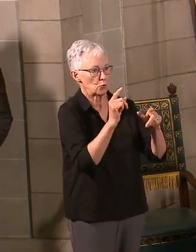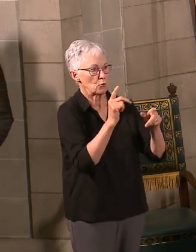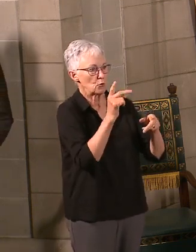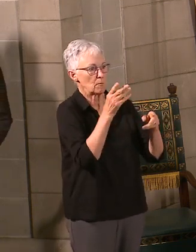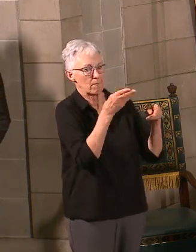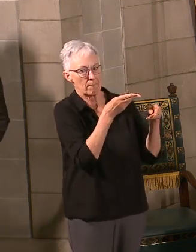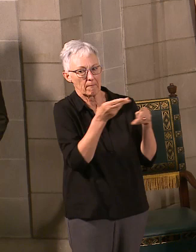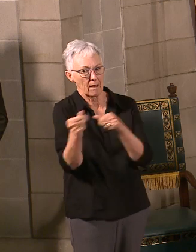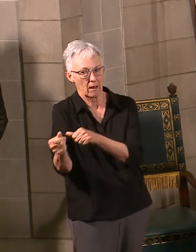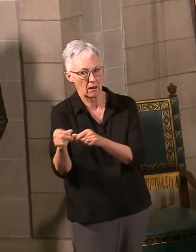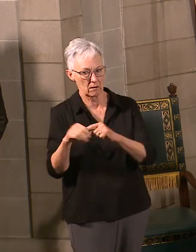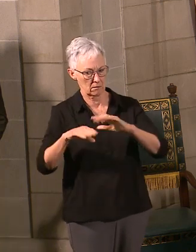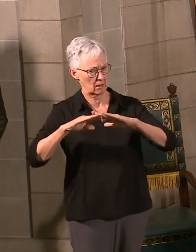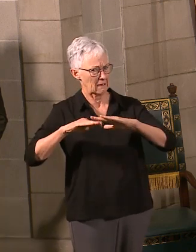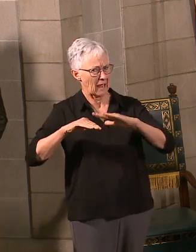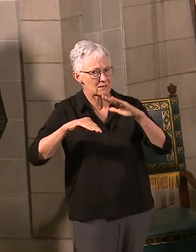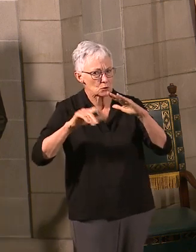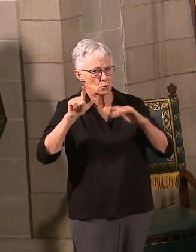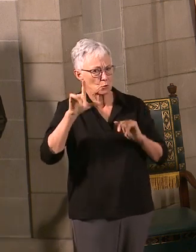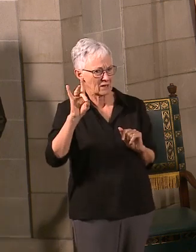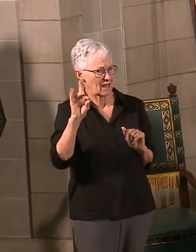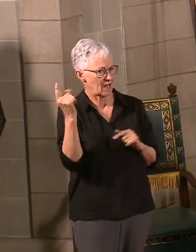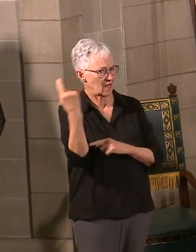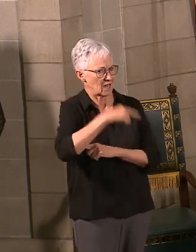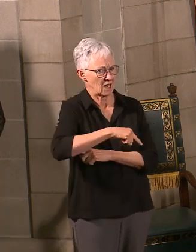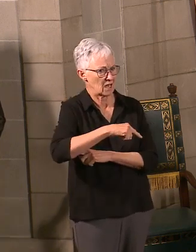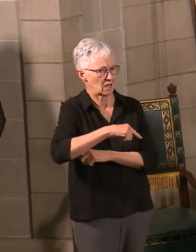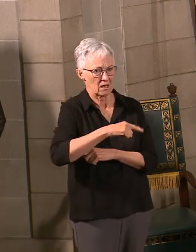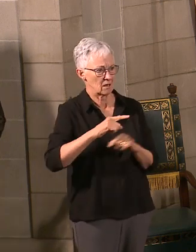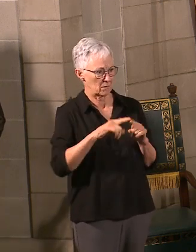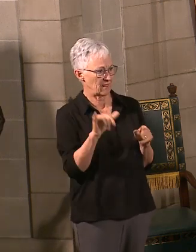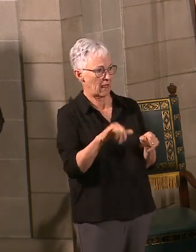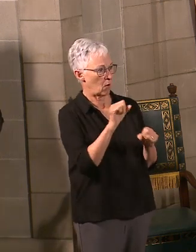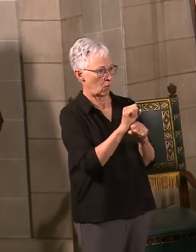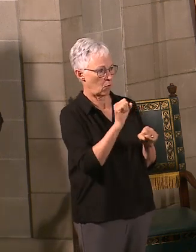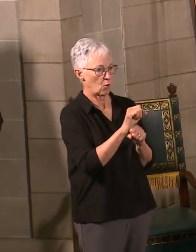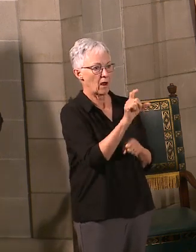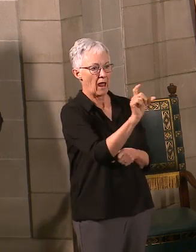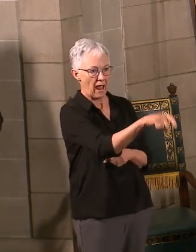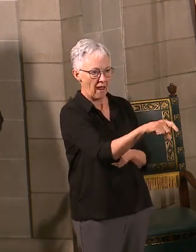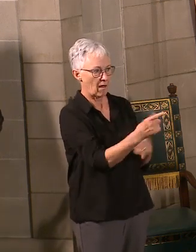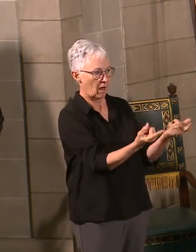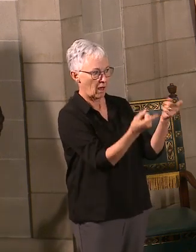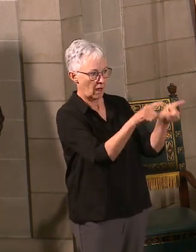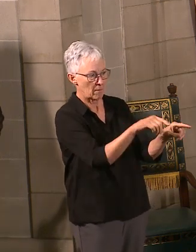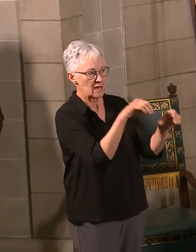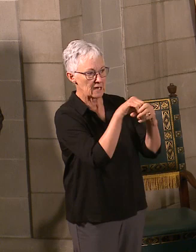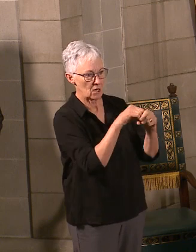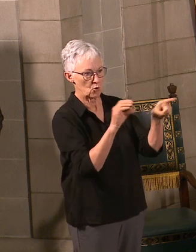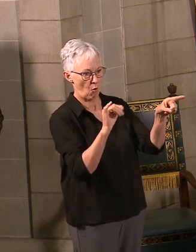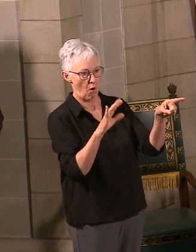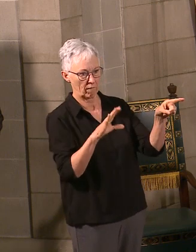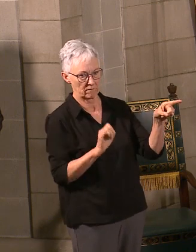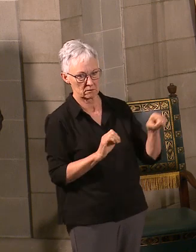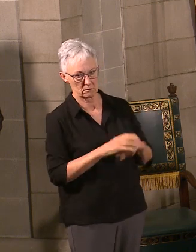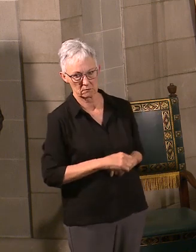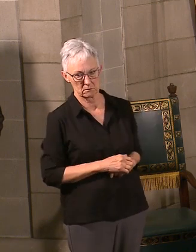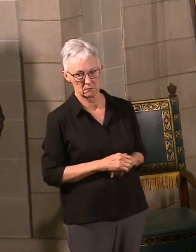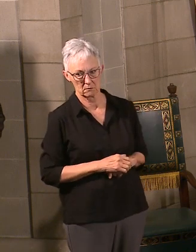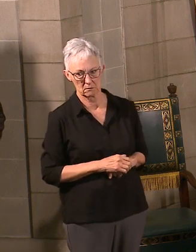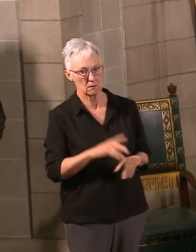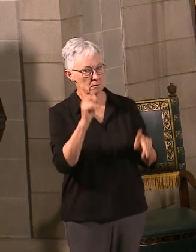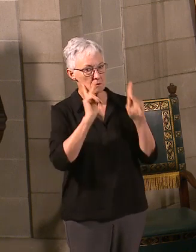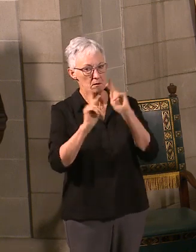team that's working very, very hard, but some of that work has just got to be done in the office. Or our Department of Revenue, people looking for their tax returns, getting their tax